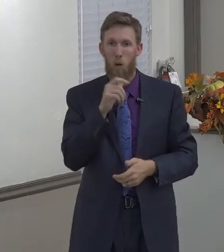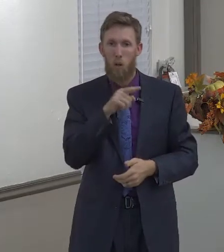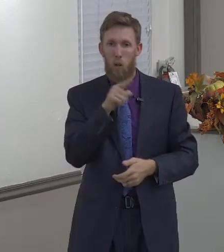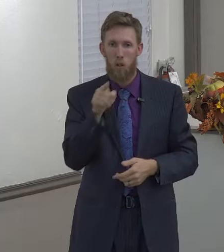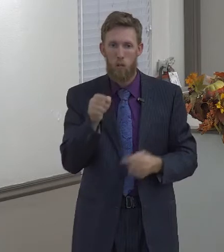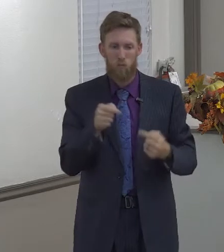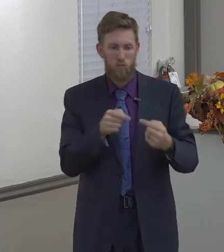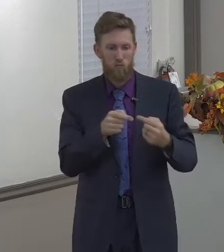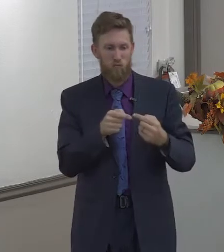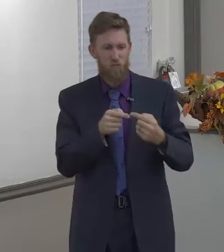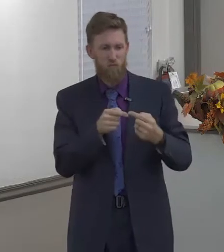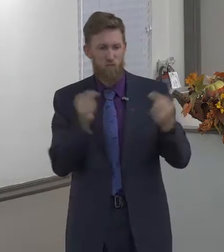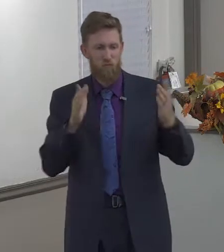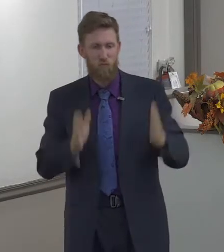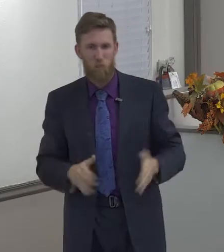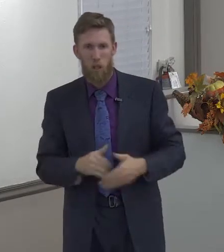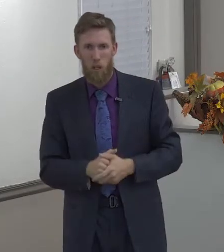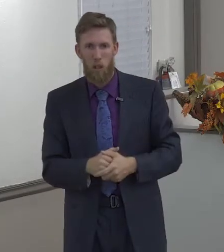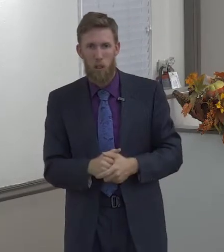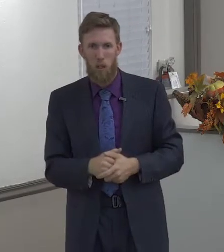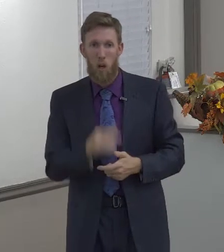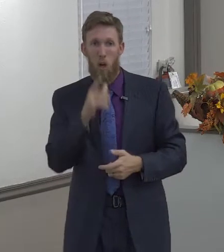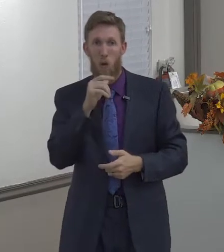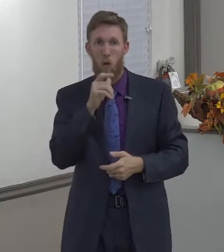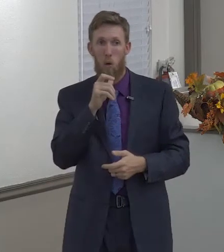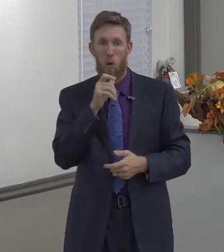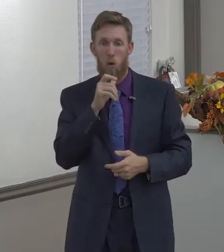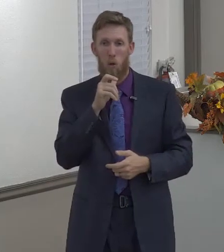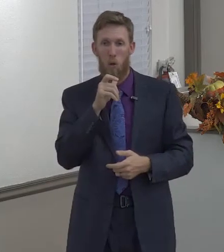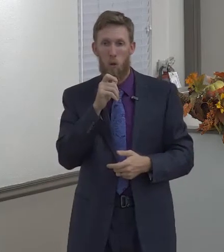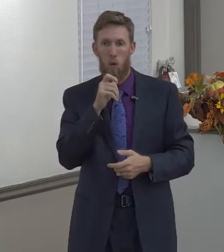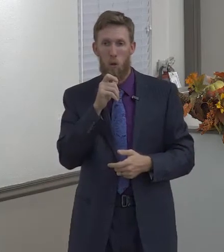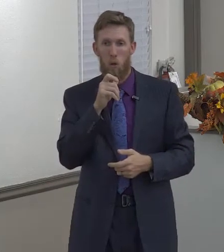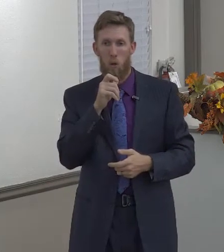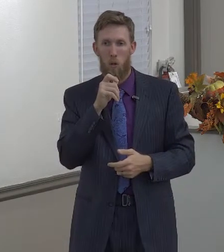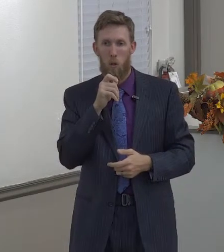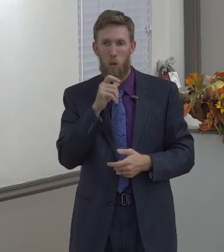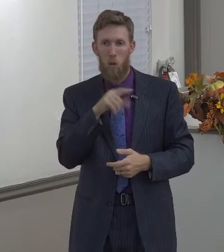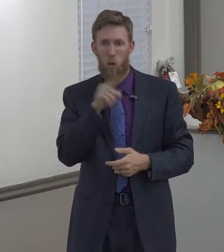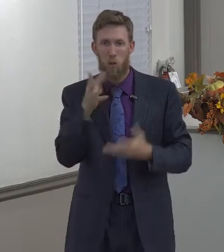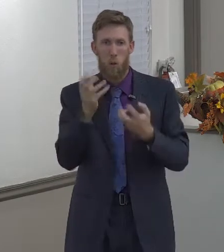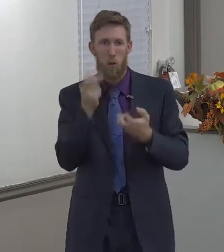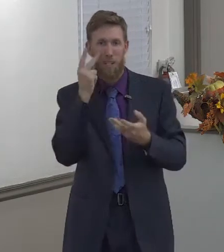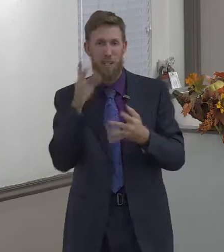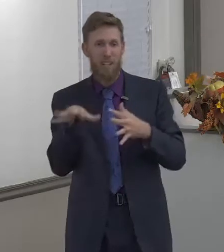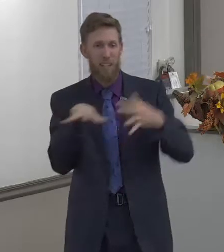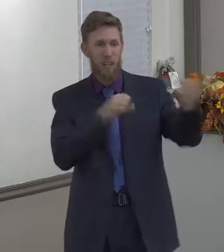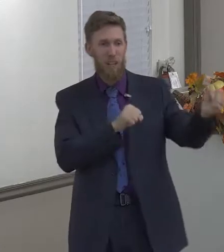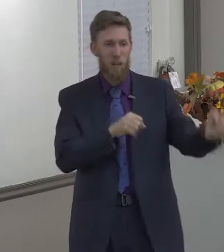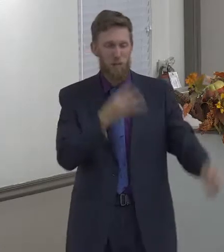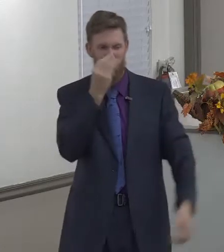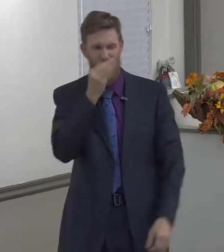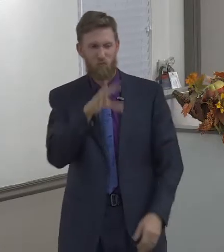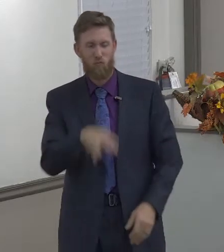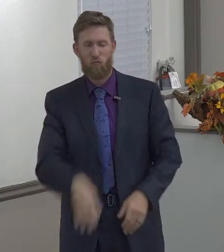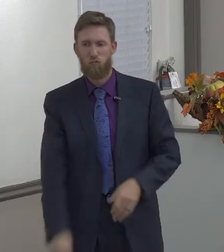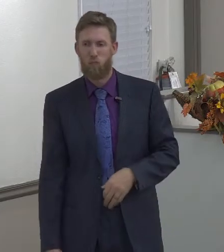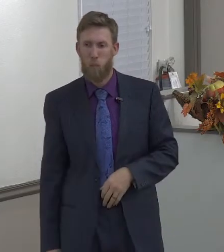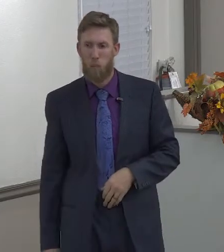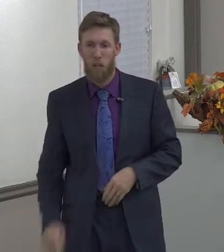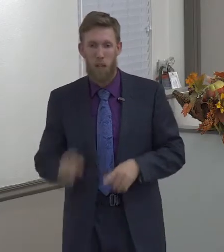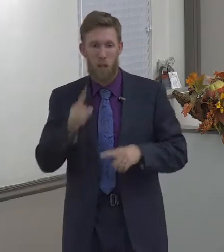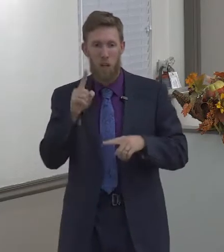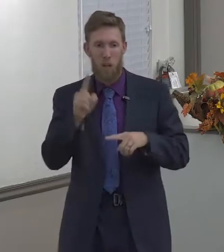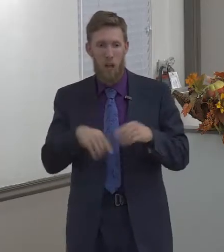Can't have unity if you're okay with somebody leaving the church. Can't have unity if you're at odds with somebody. Who is it that you're unwilling